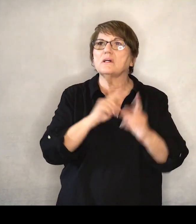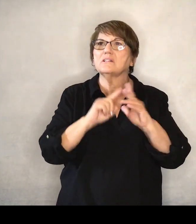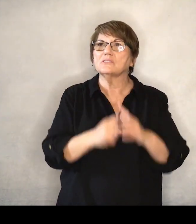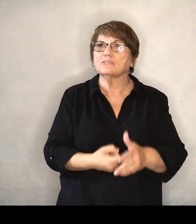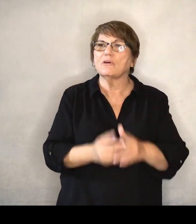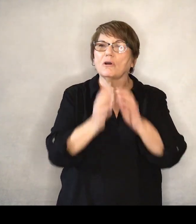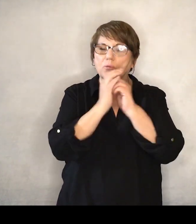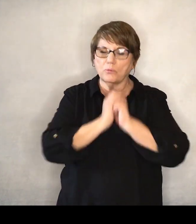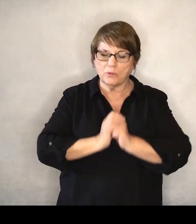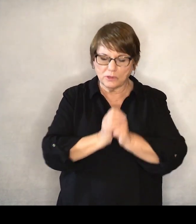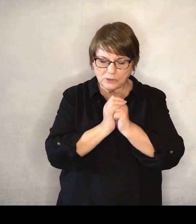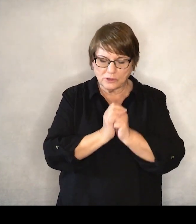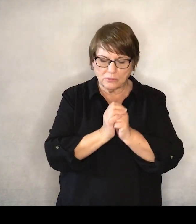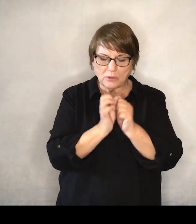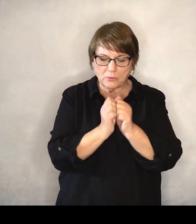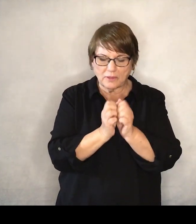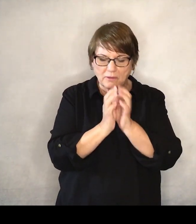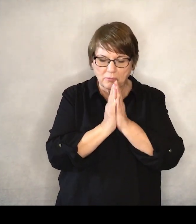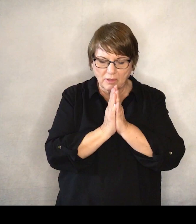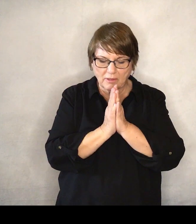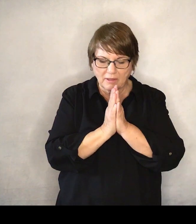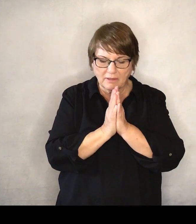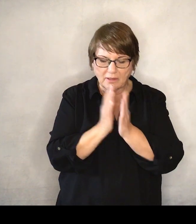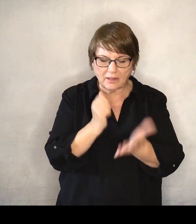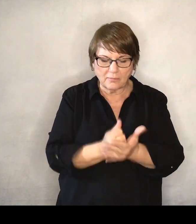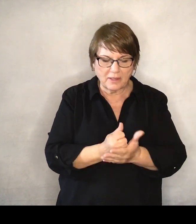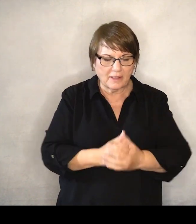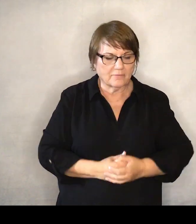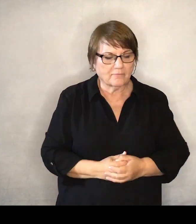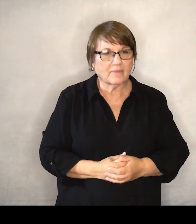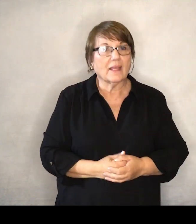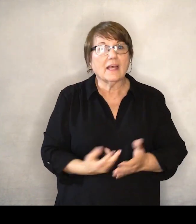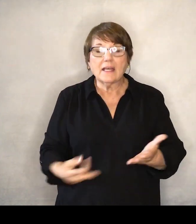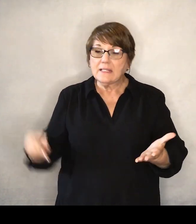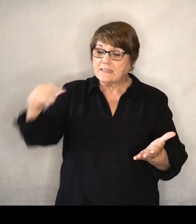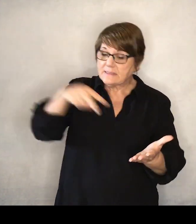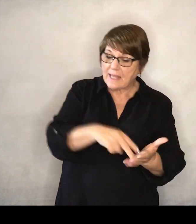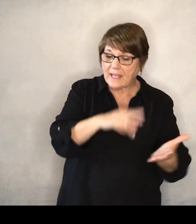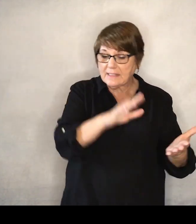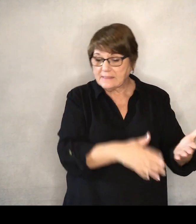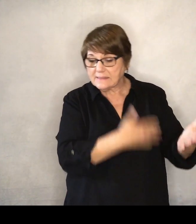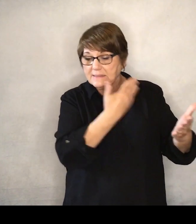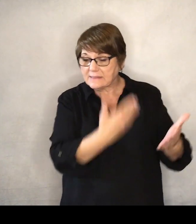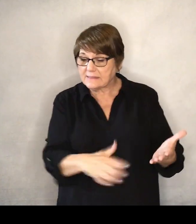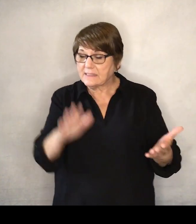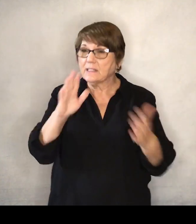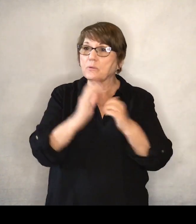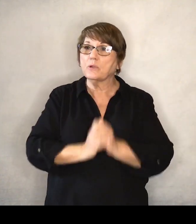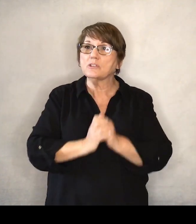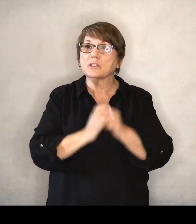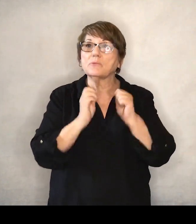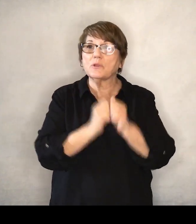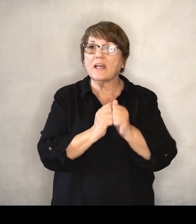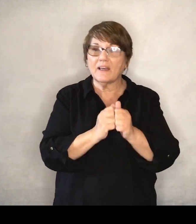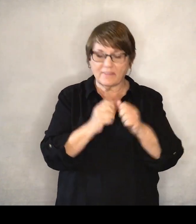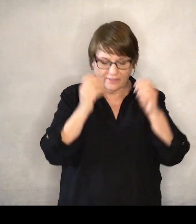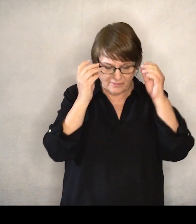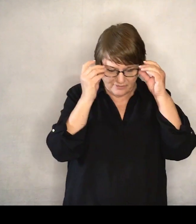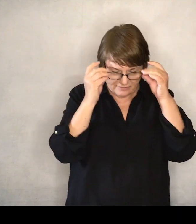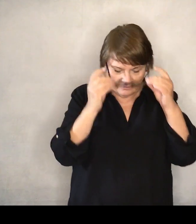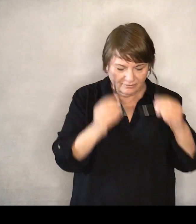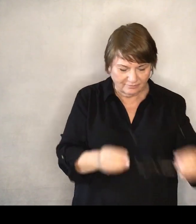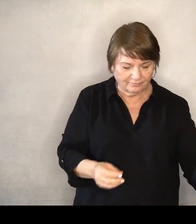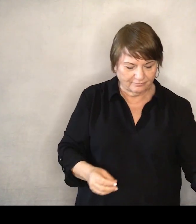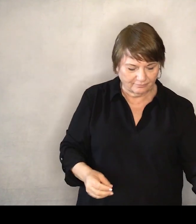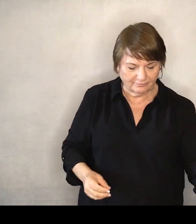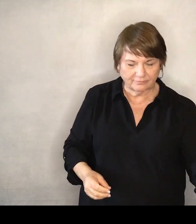this time in prayer. Amen. Stand and let's start our time of worship together.